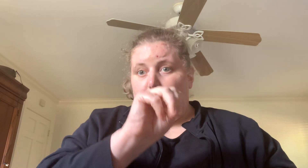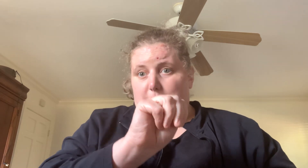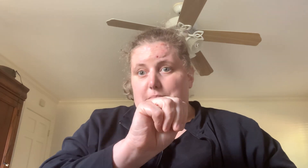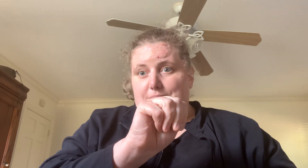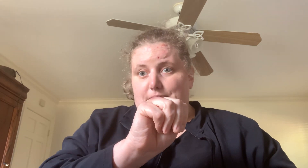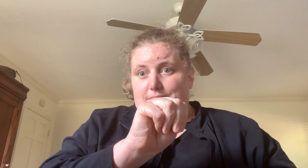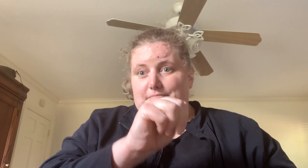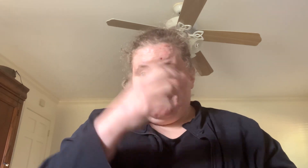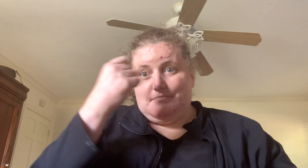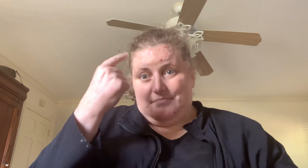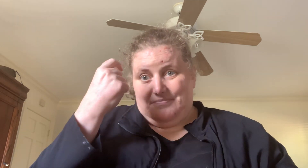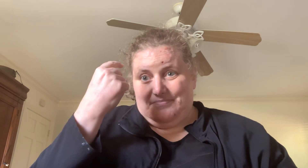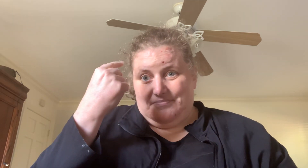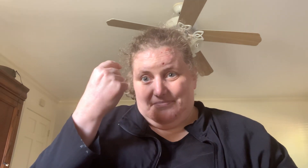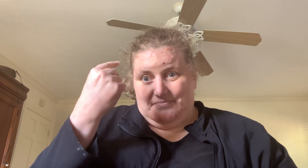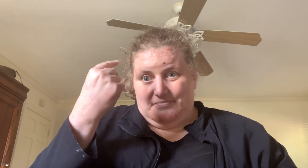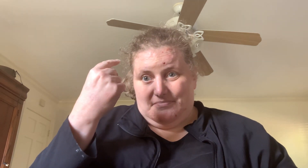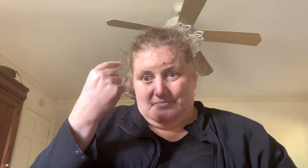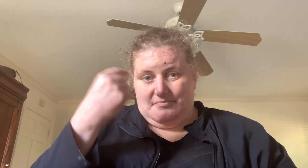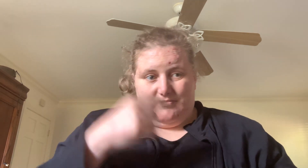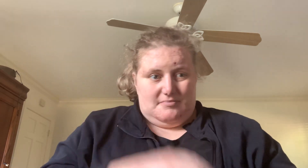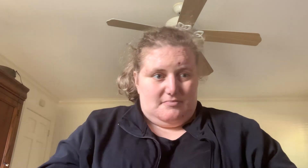grams, you multiply.